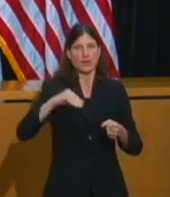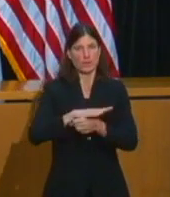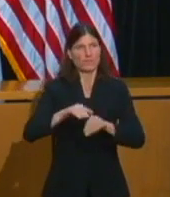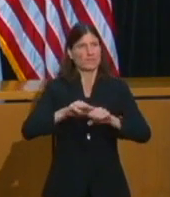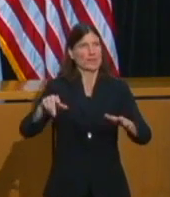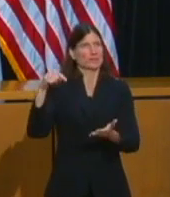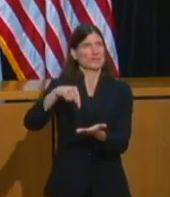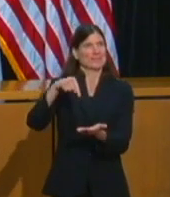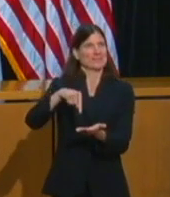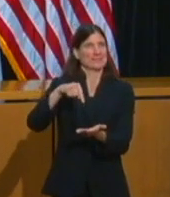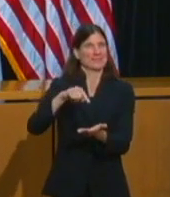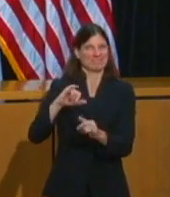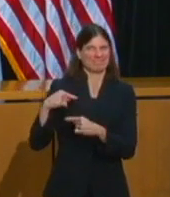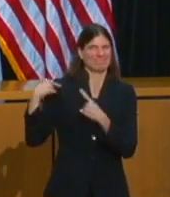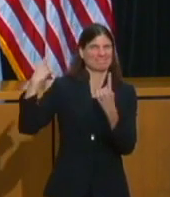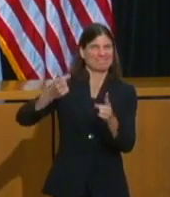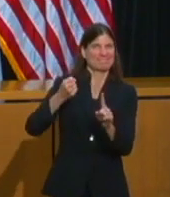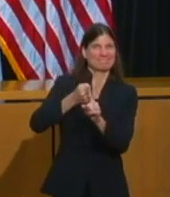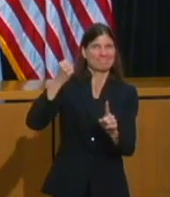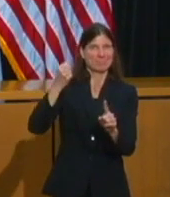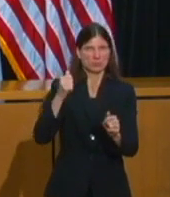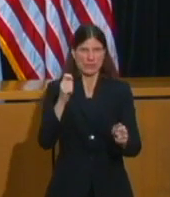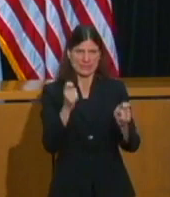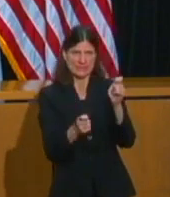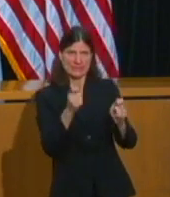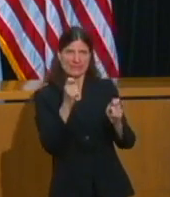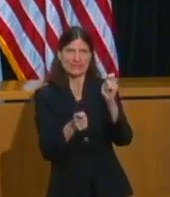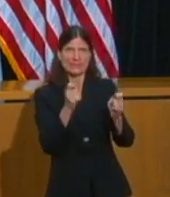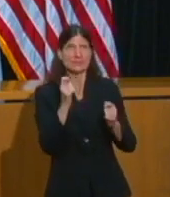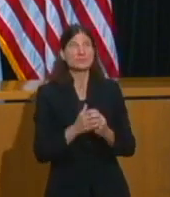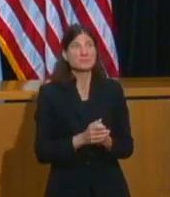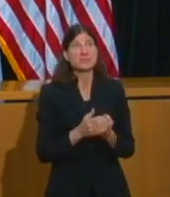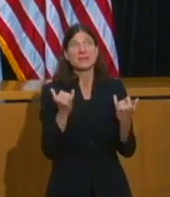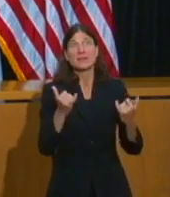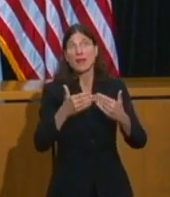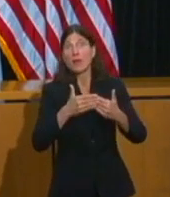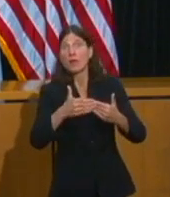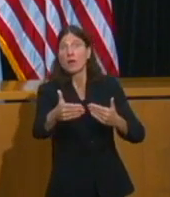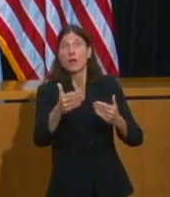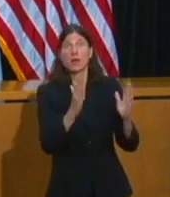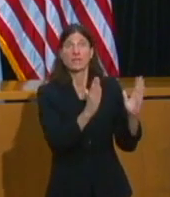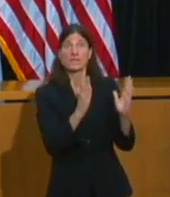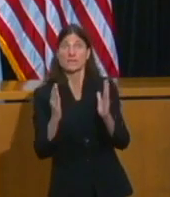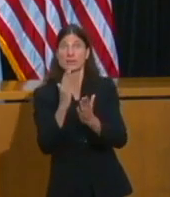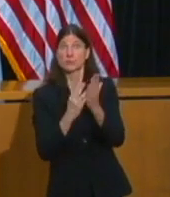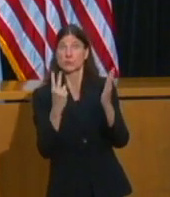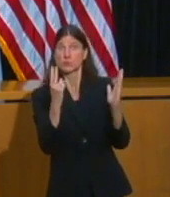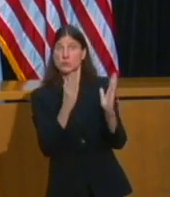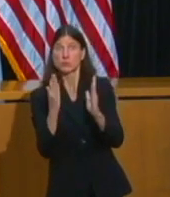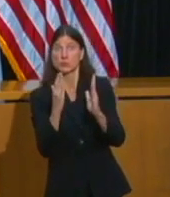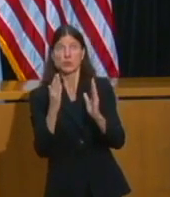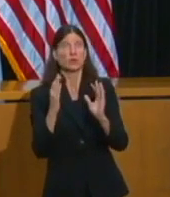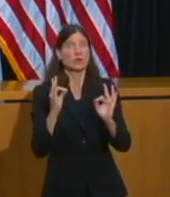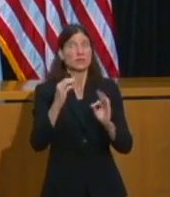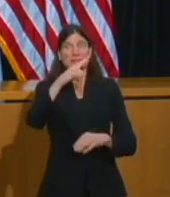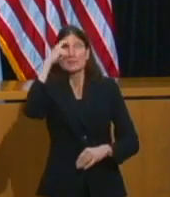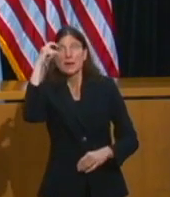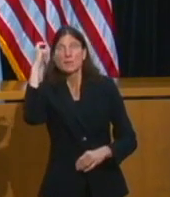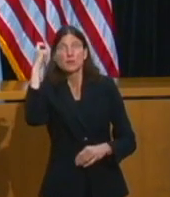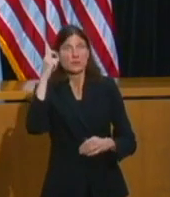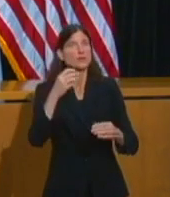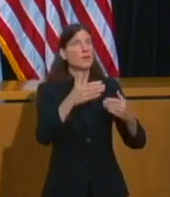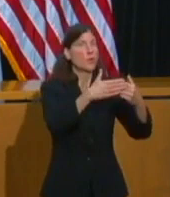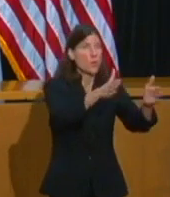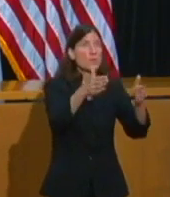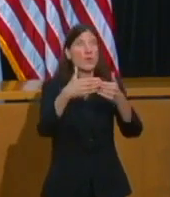and more people are opening businesses. But as more things reopen and as we get into the summer, we must all remember how quickly